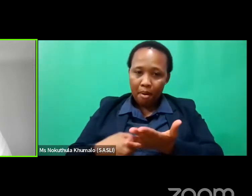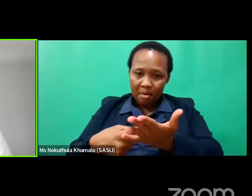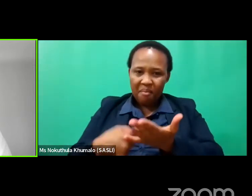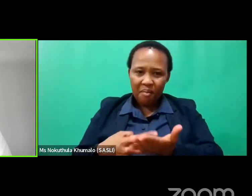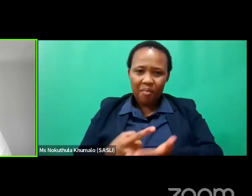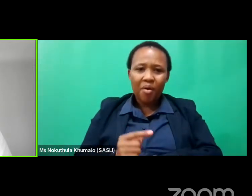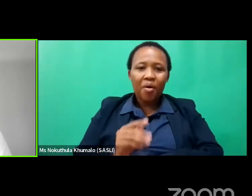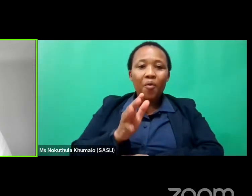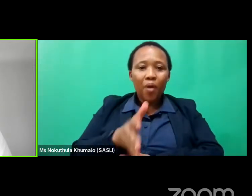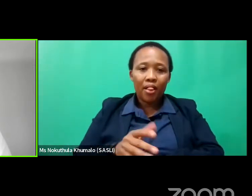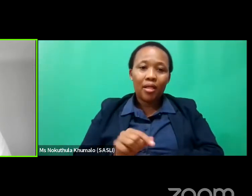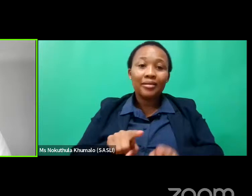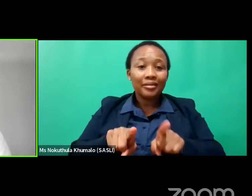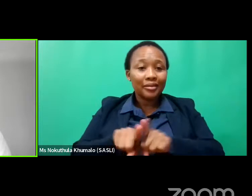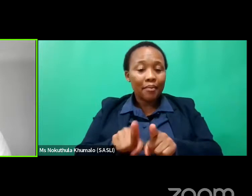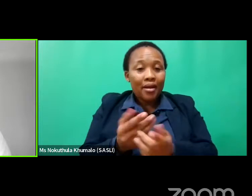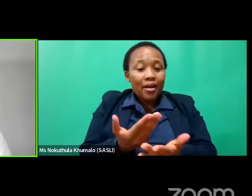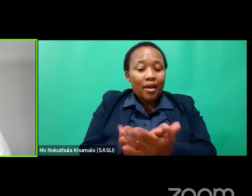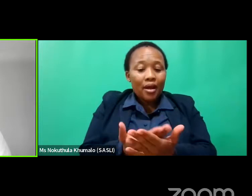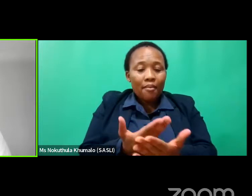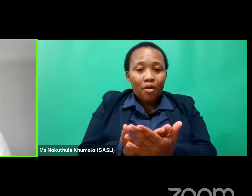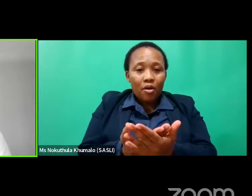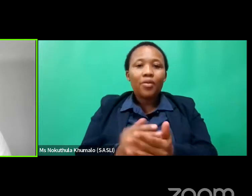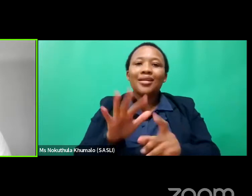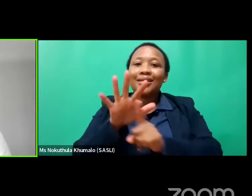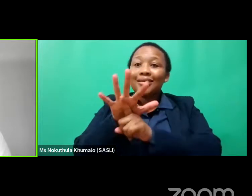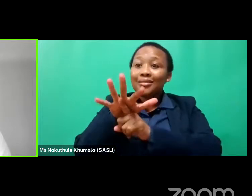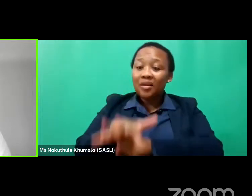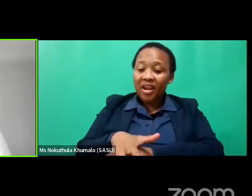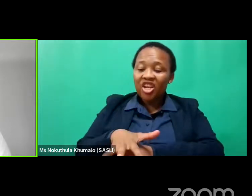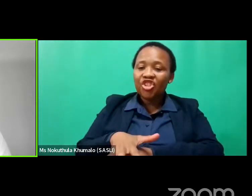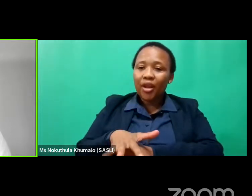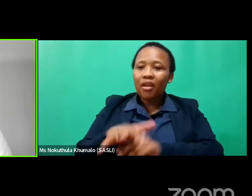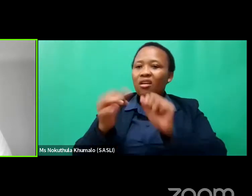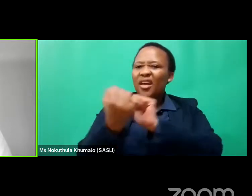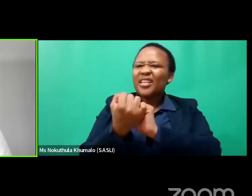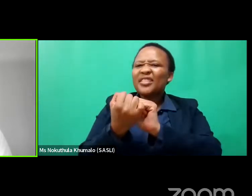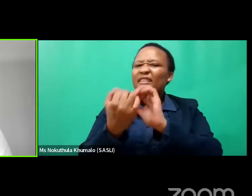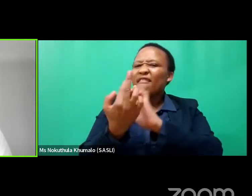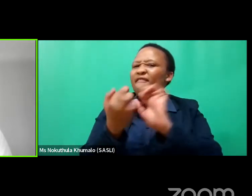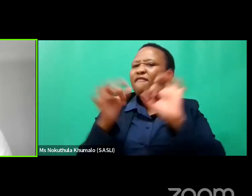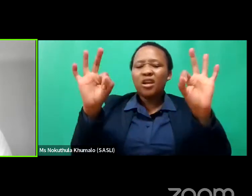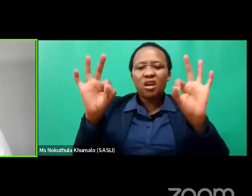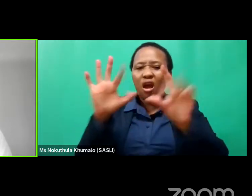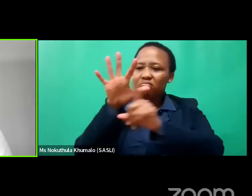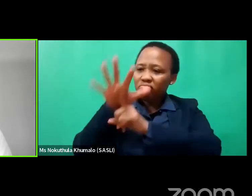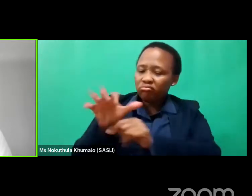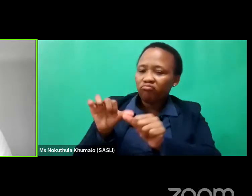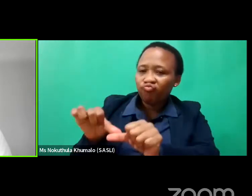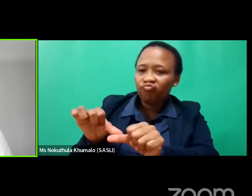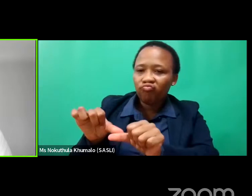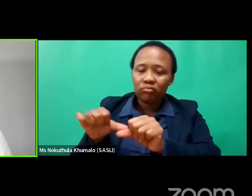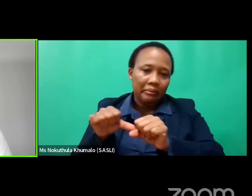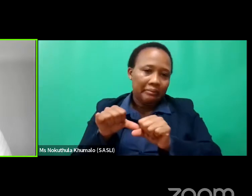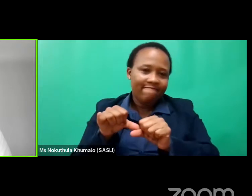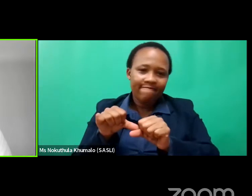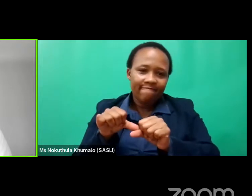enablement discrimination-free learning society at the University of KwaZulu-Natal and across the nation as a